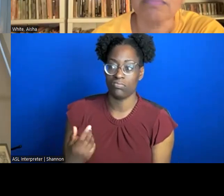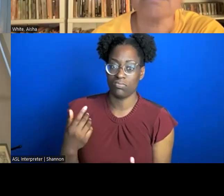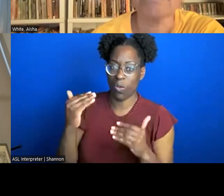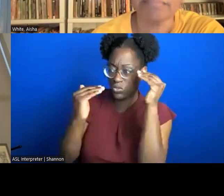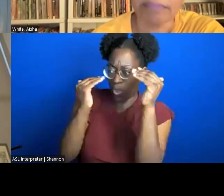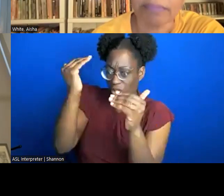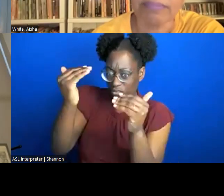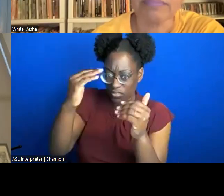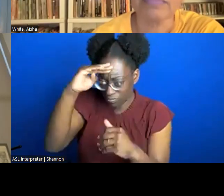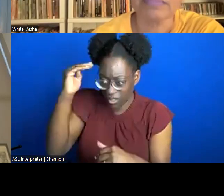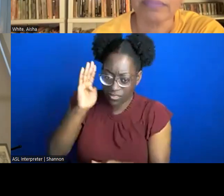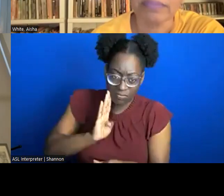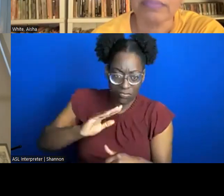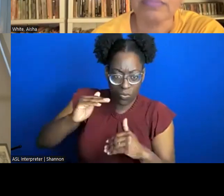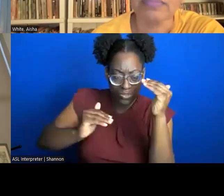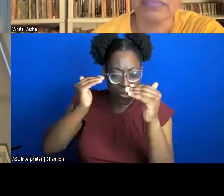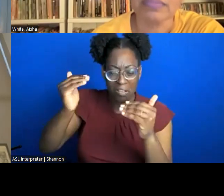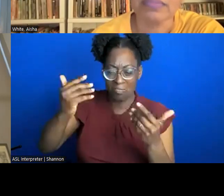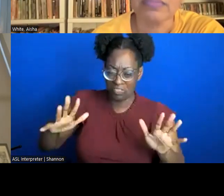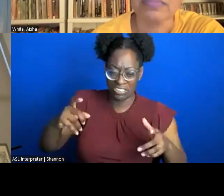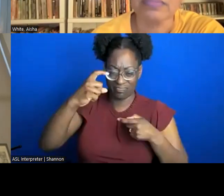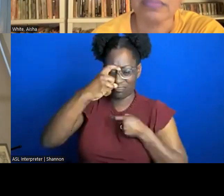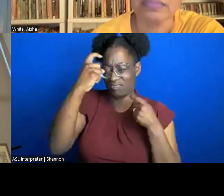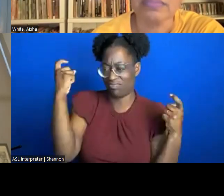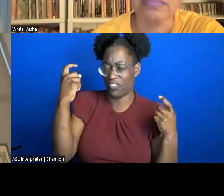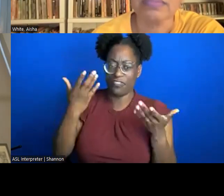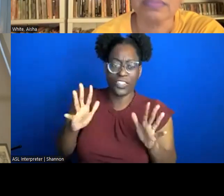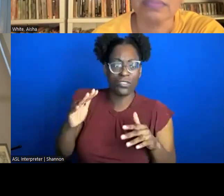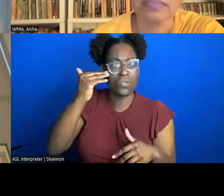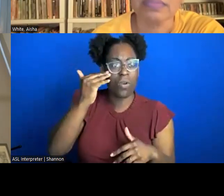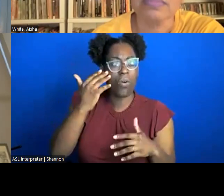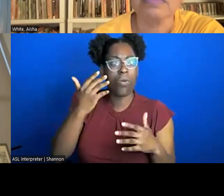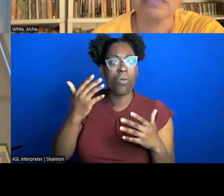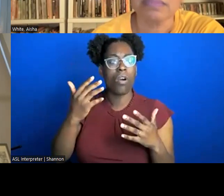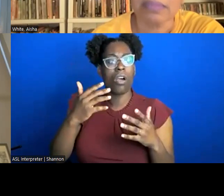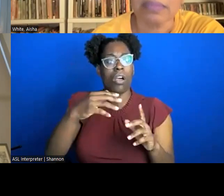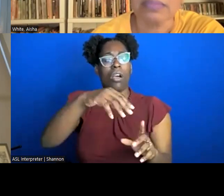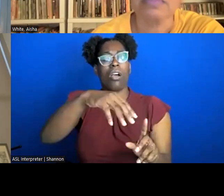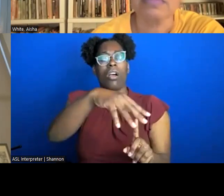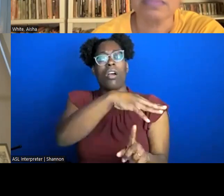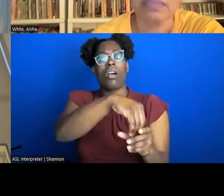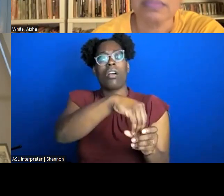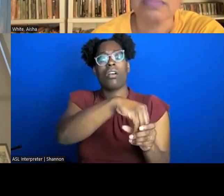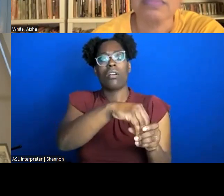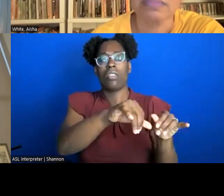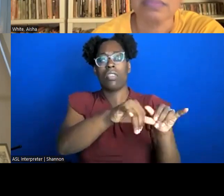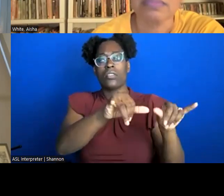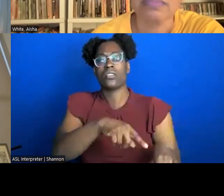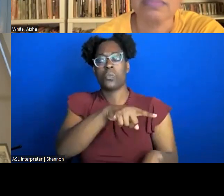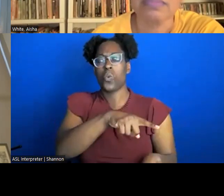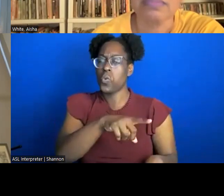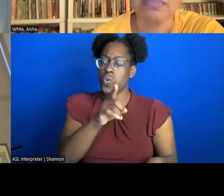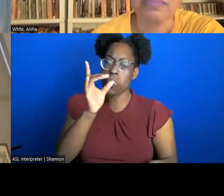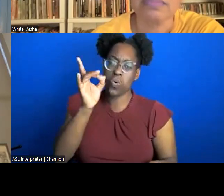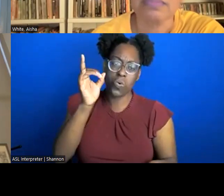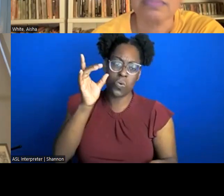right? And so we have a trauma around it. But we have jobs. We have been socialized to think that preschools are the